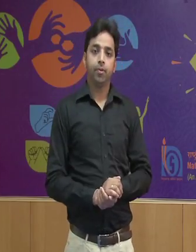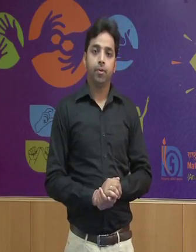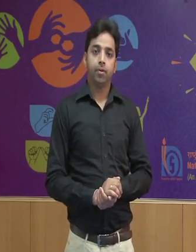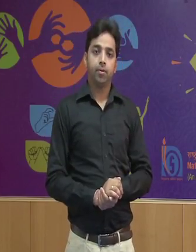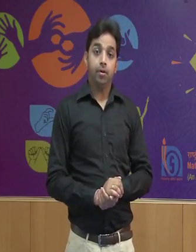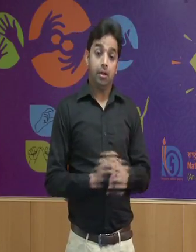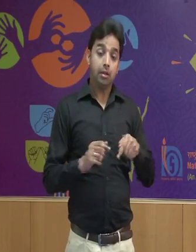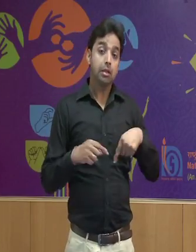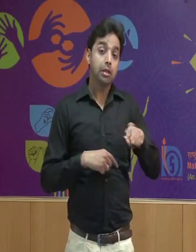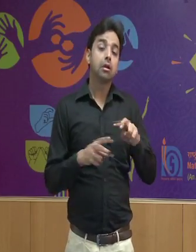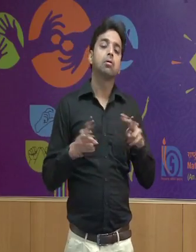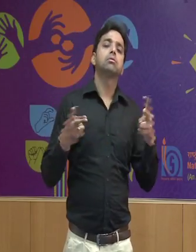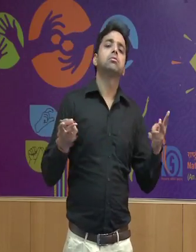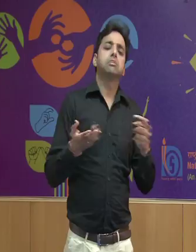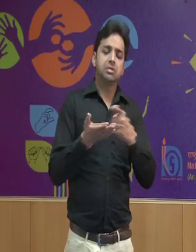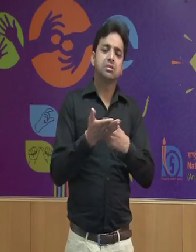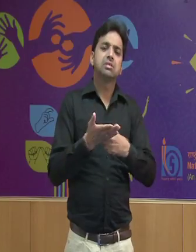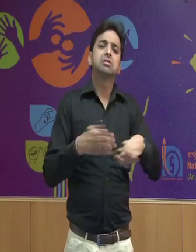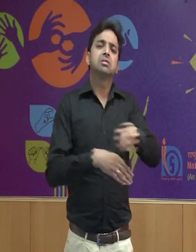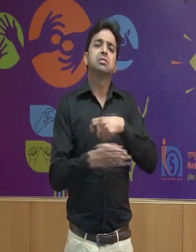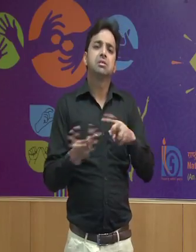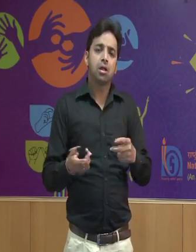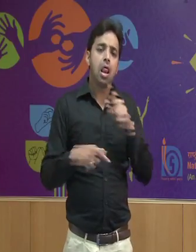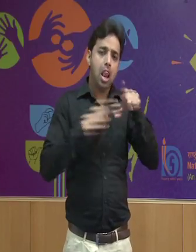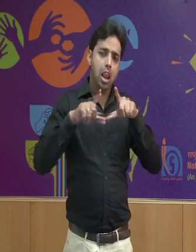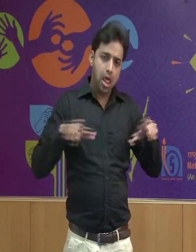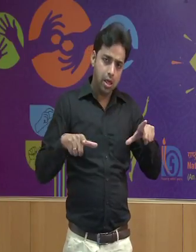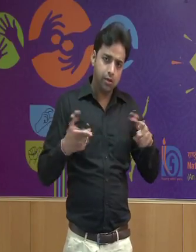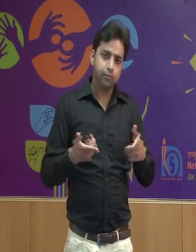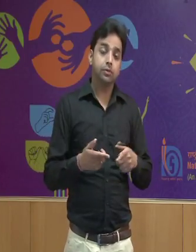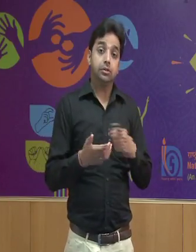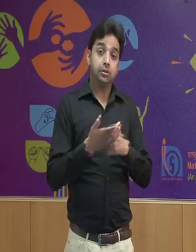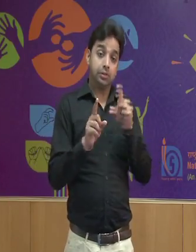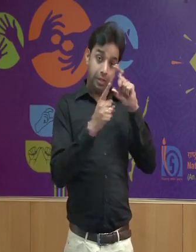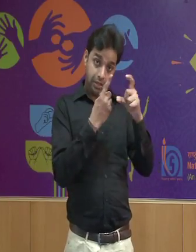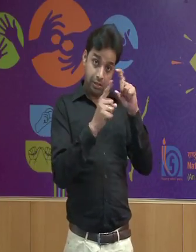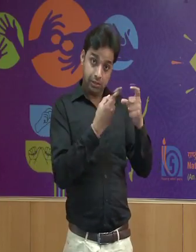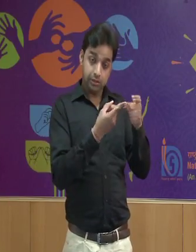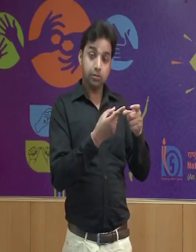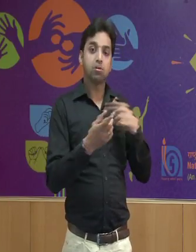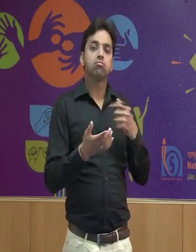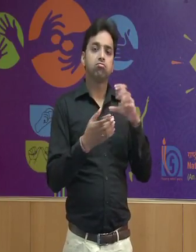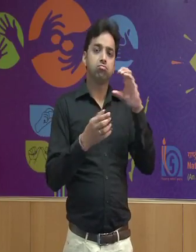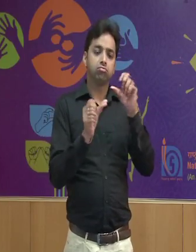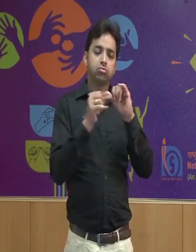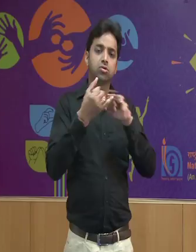There are different religions, languages, cultures and castes in the country.